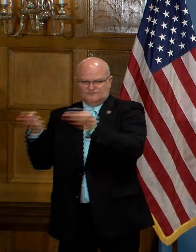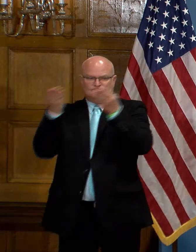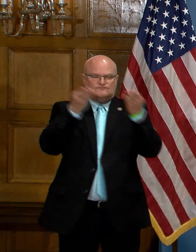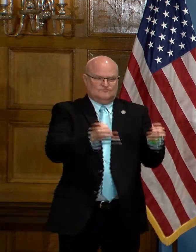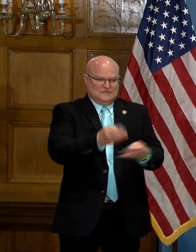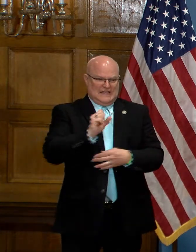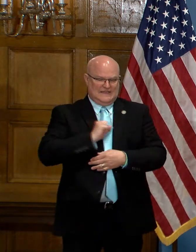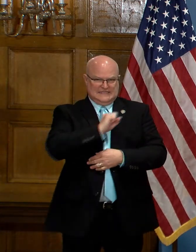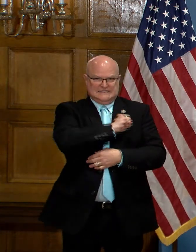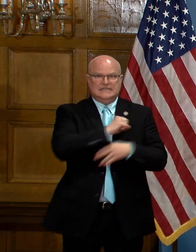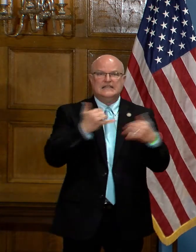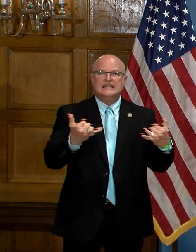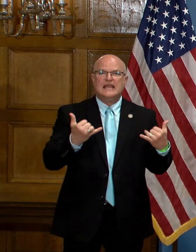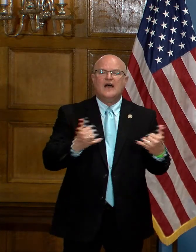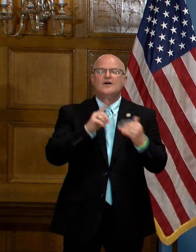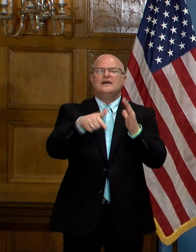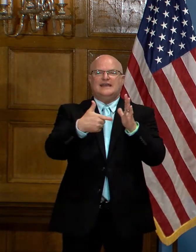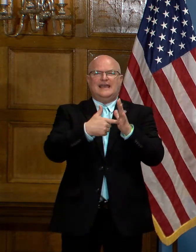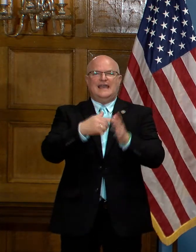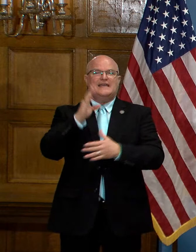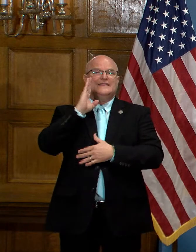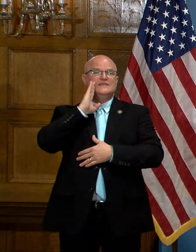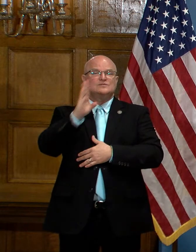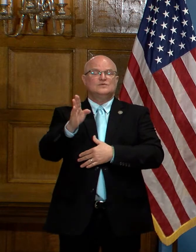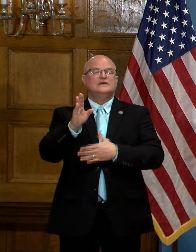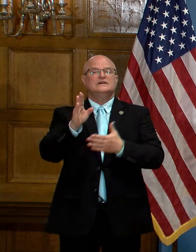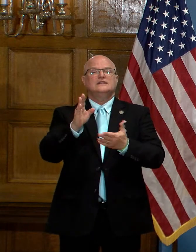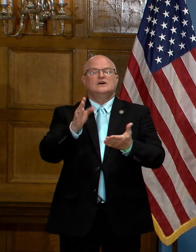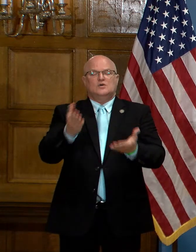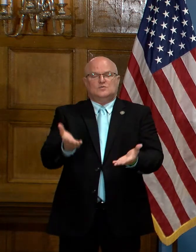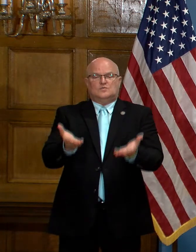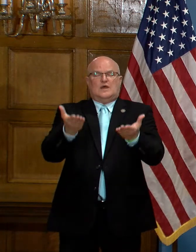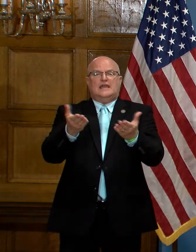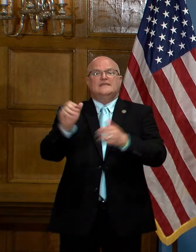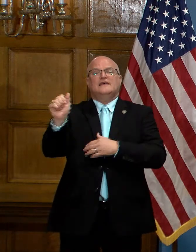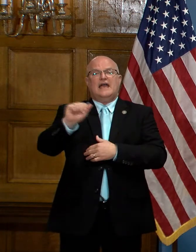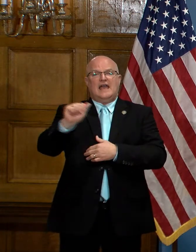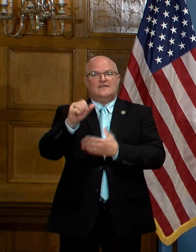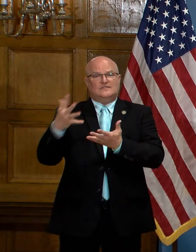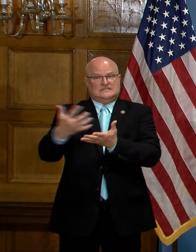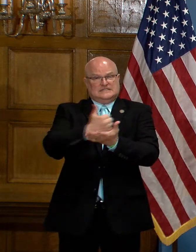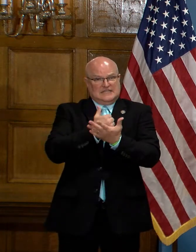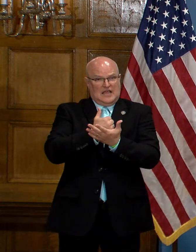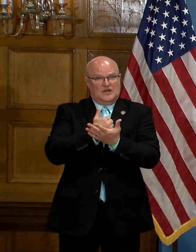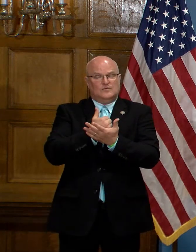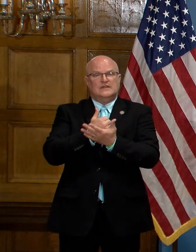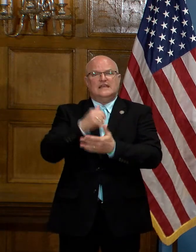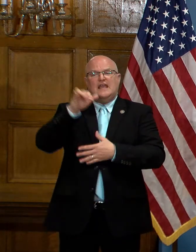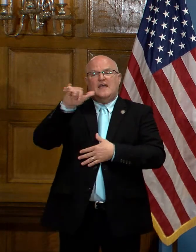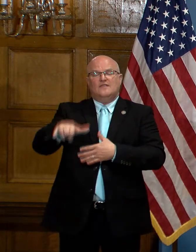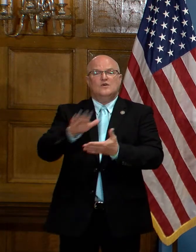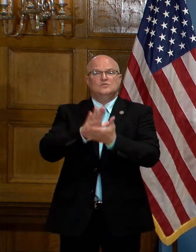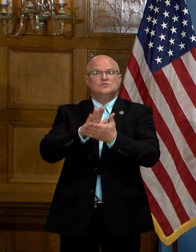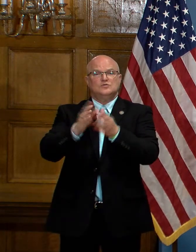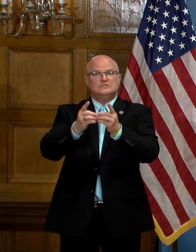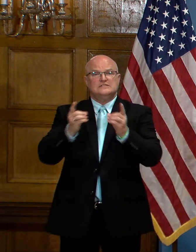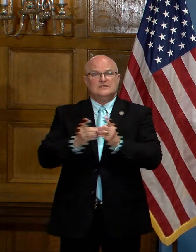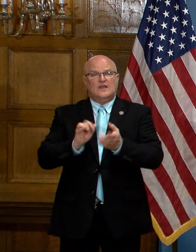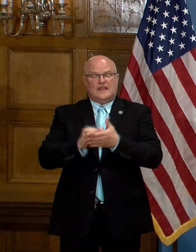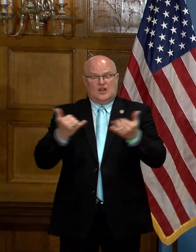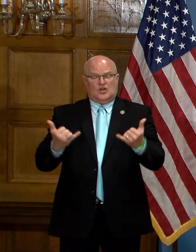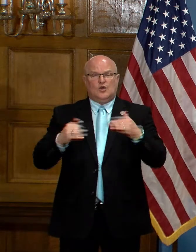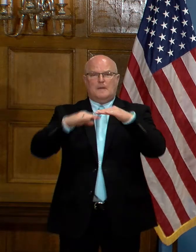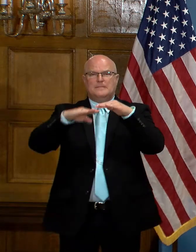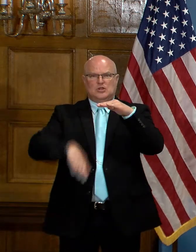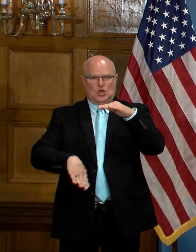Senate. And this is designed to raise the average salary in those school districts that are